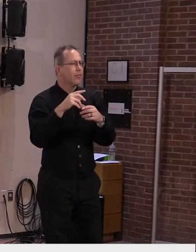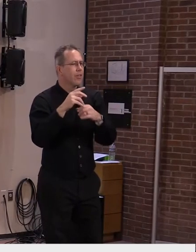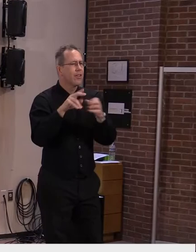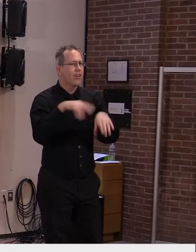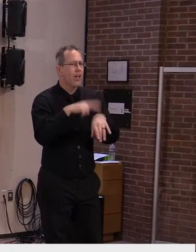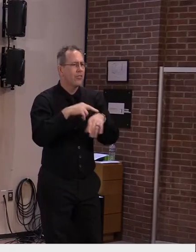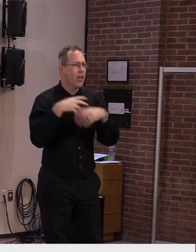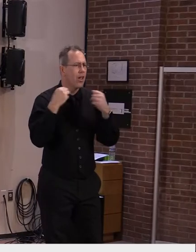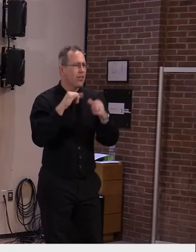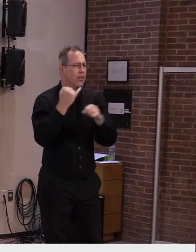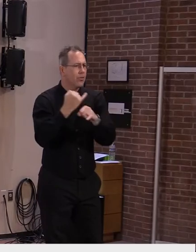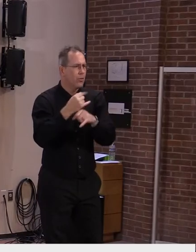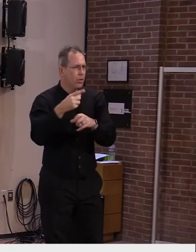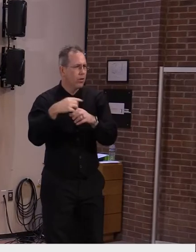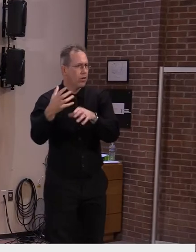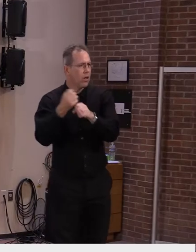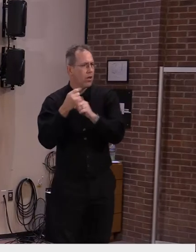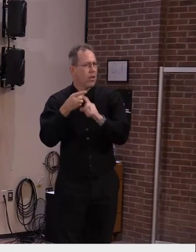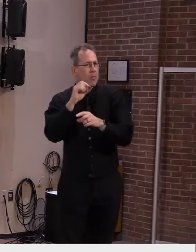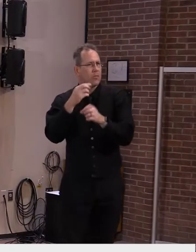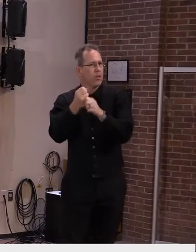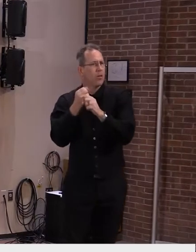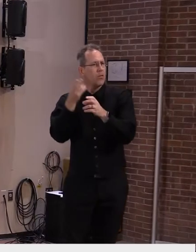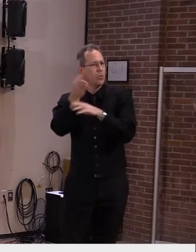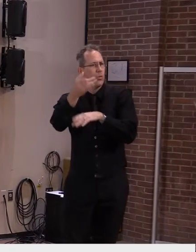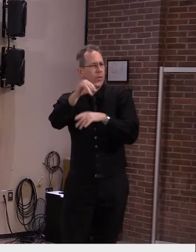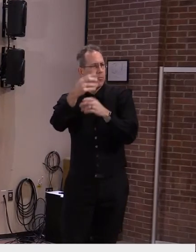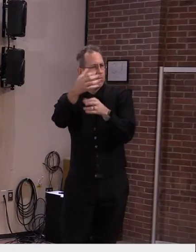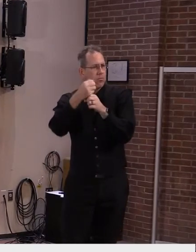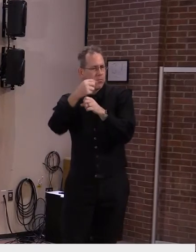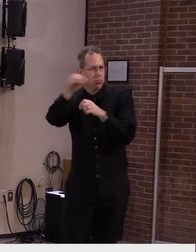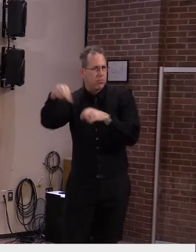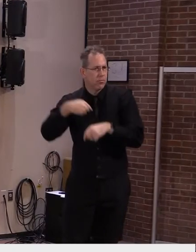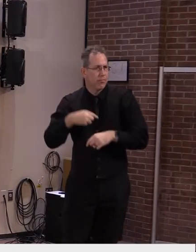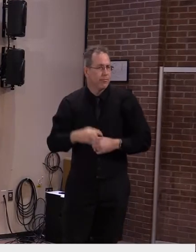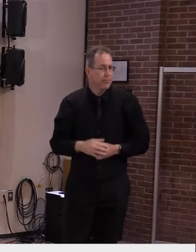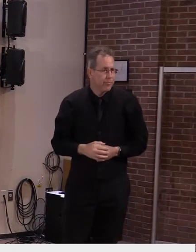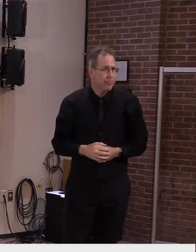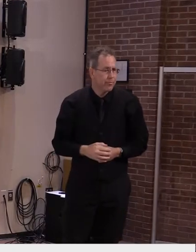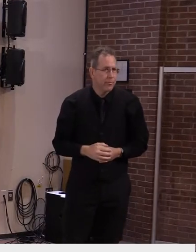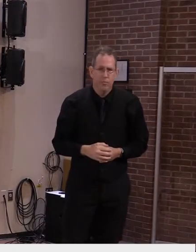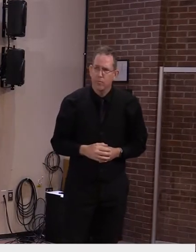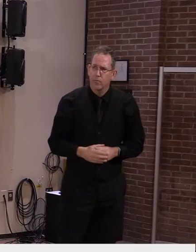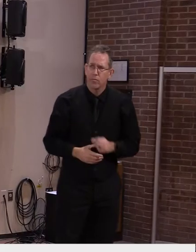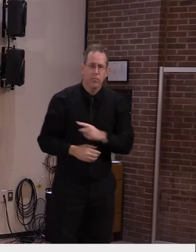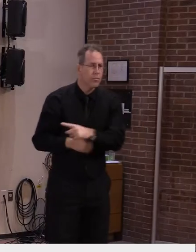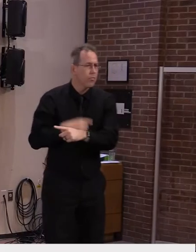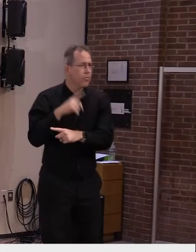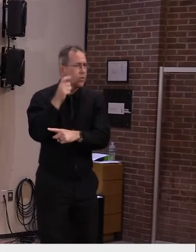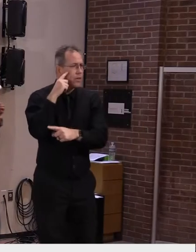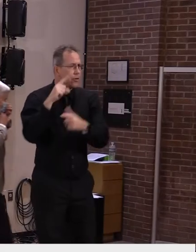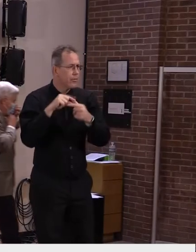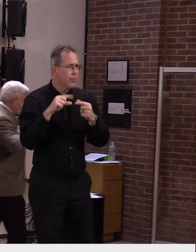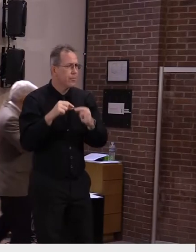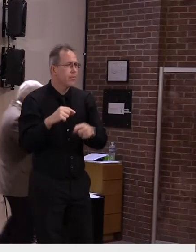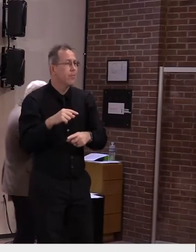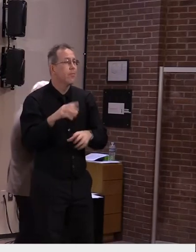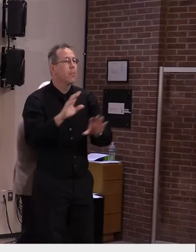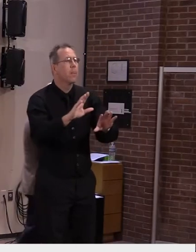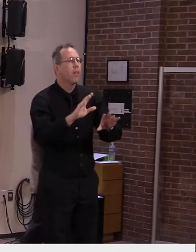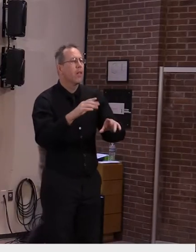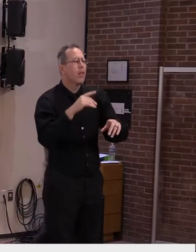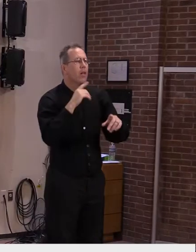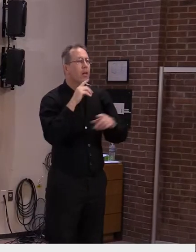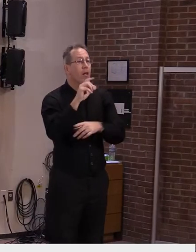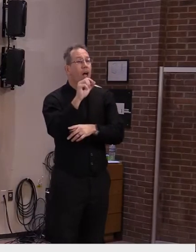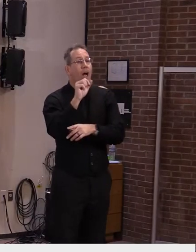Great. Thank you for your time. I don't want to give you the impression that Amazon is the provider. It is through